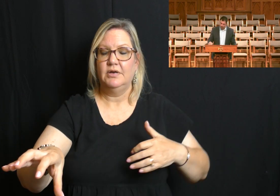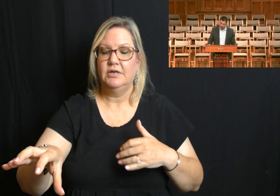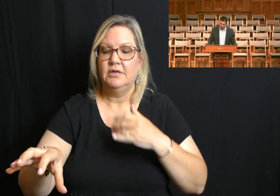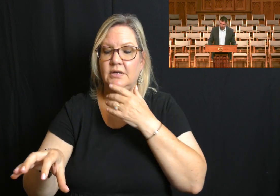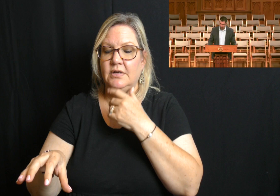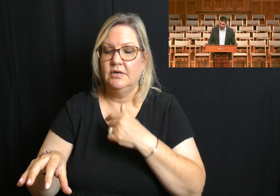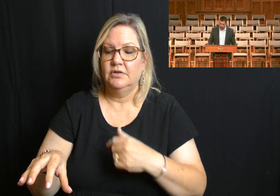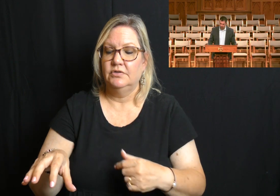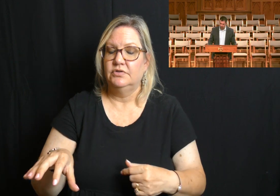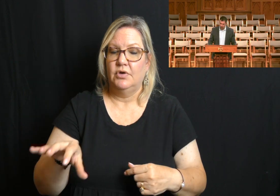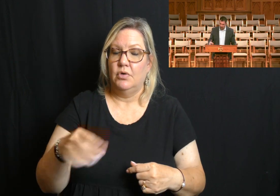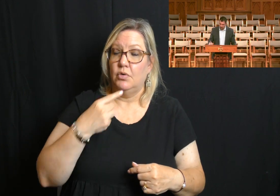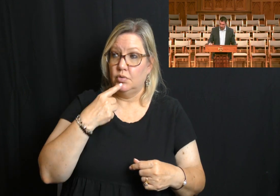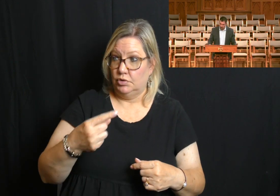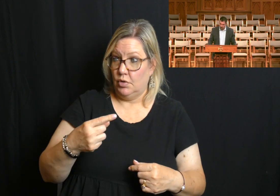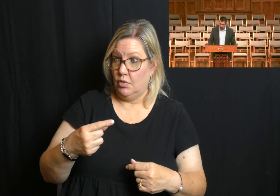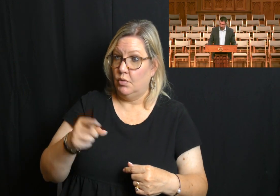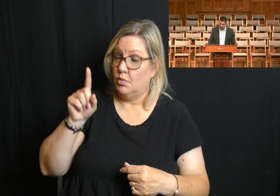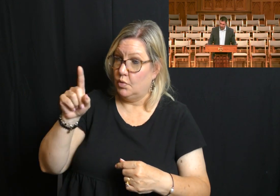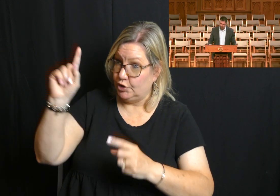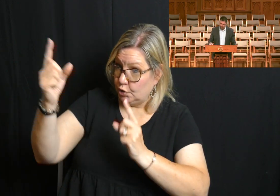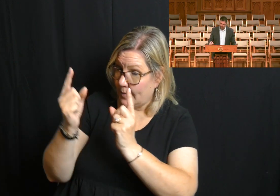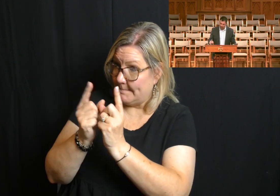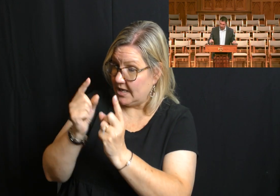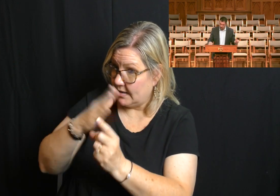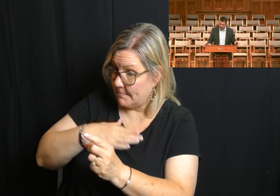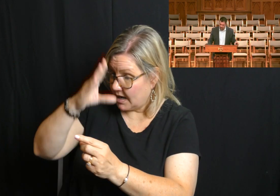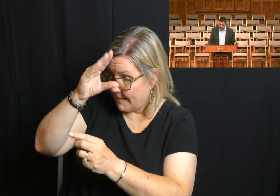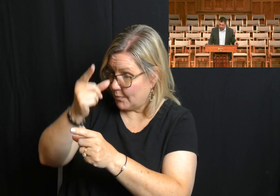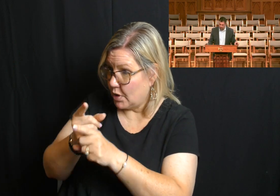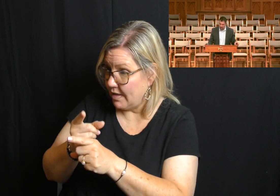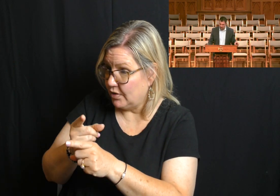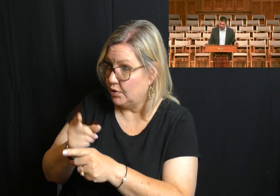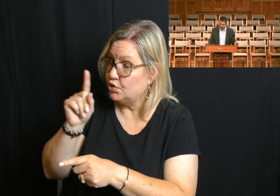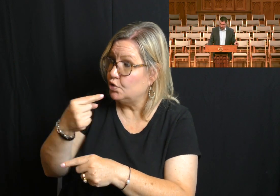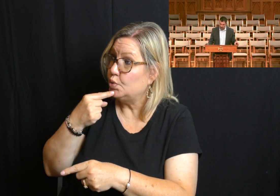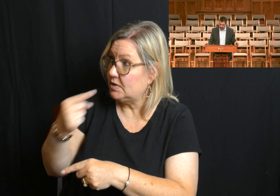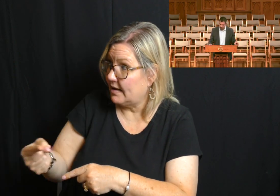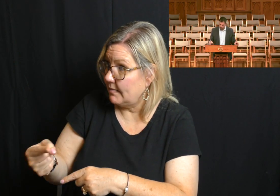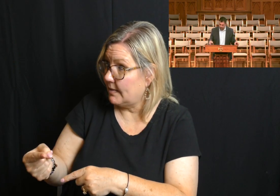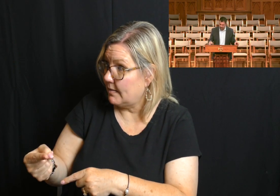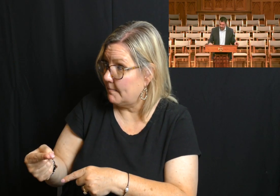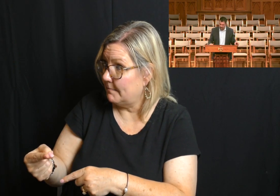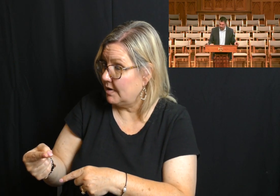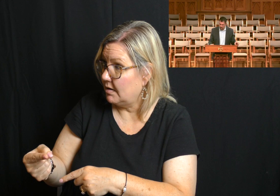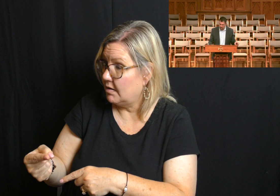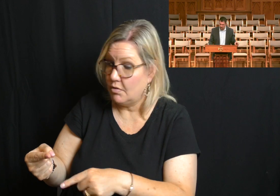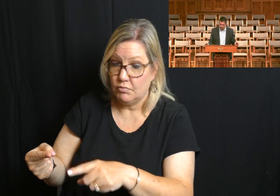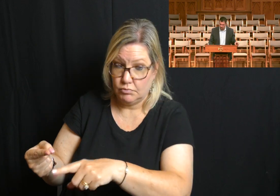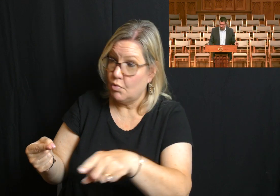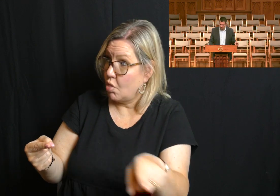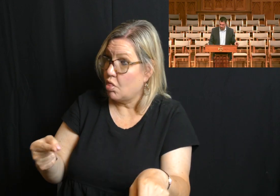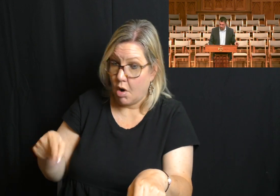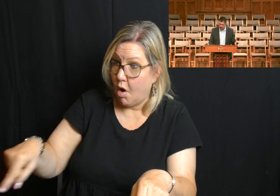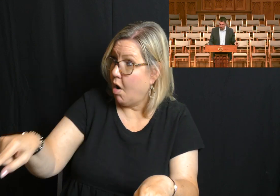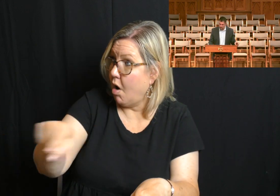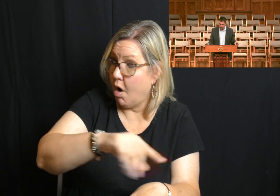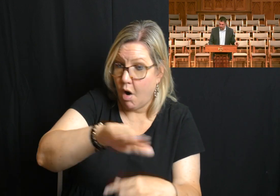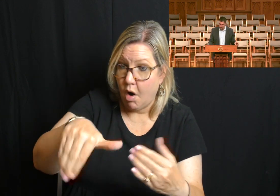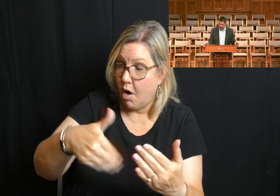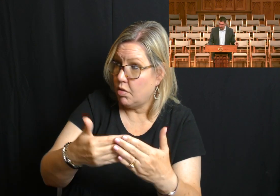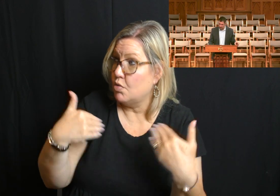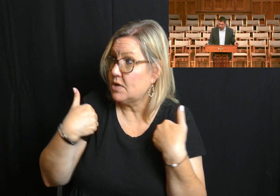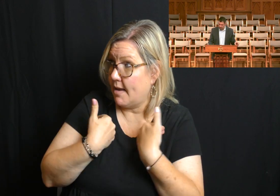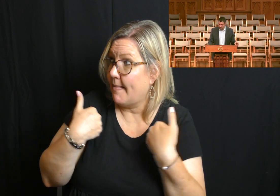who do you belong to? Where are you going? And whose animals are these? Tell him they belong to your servant